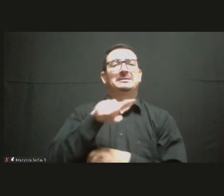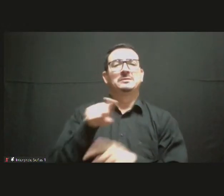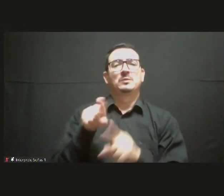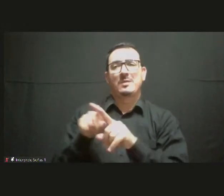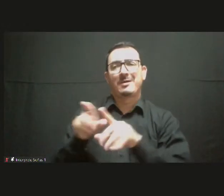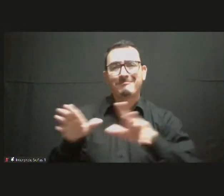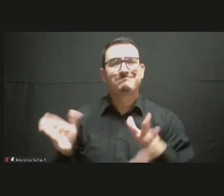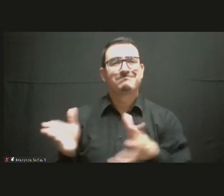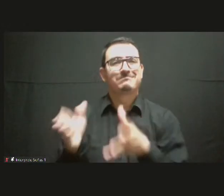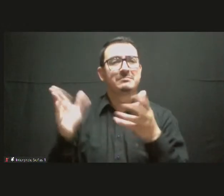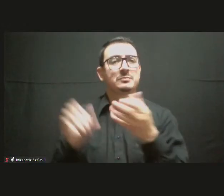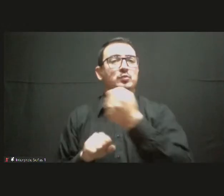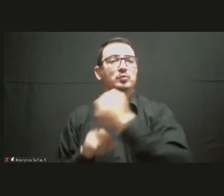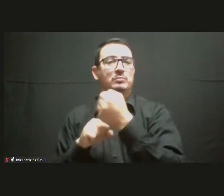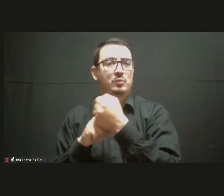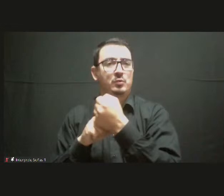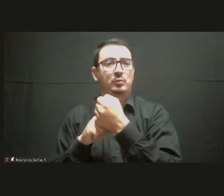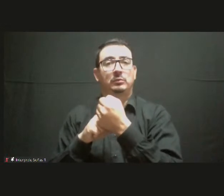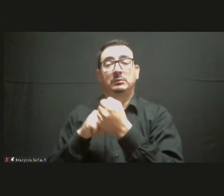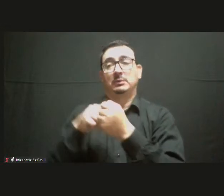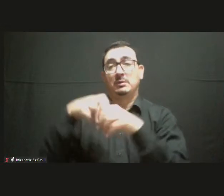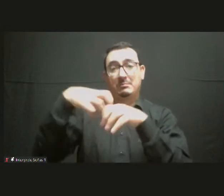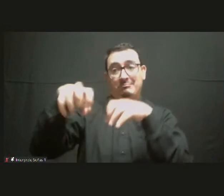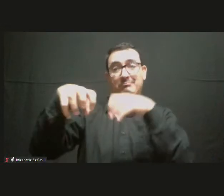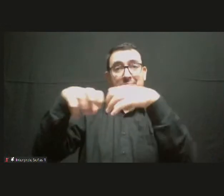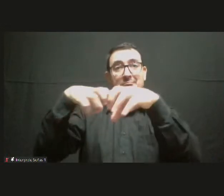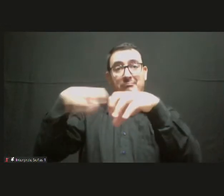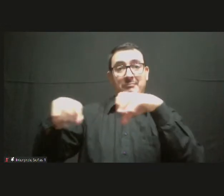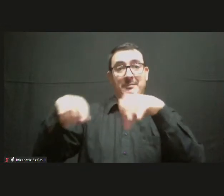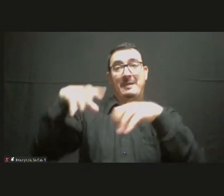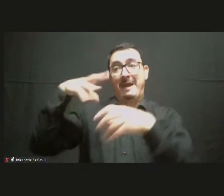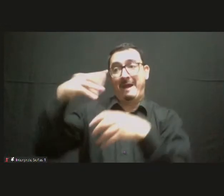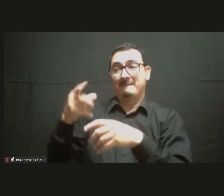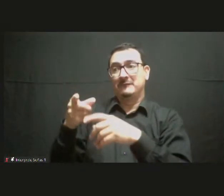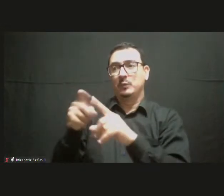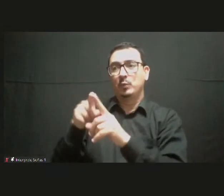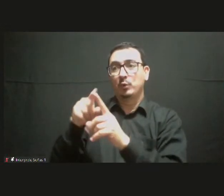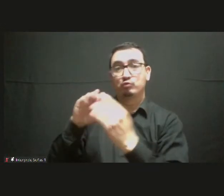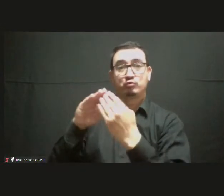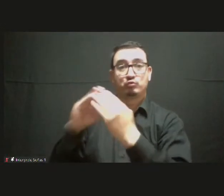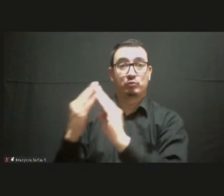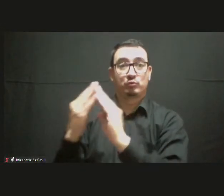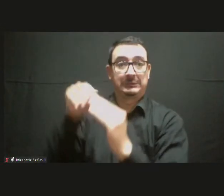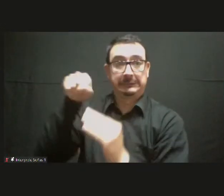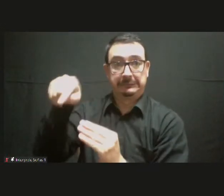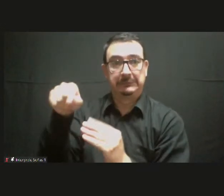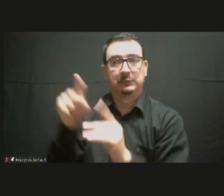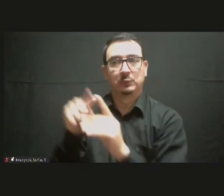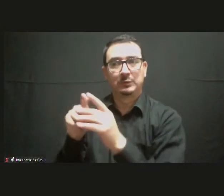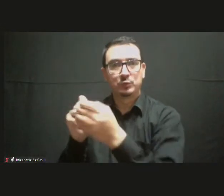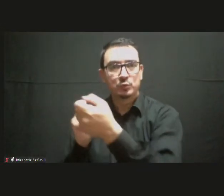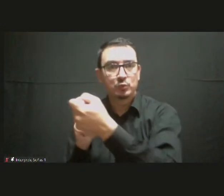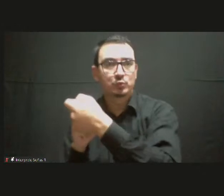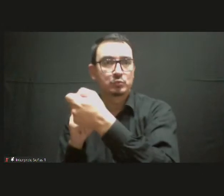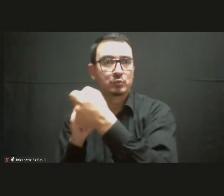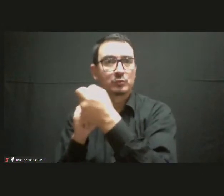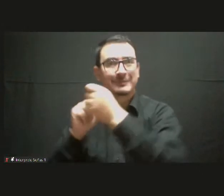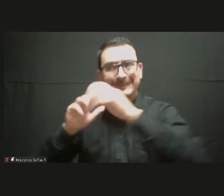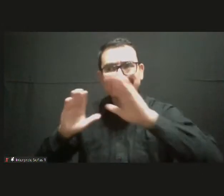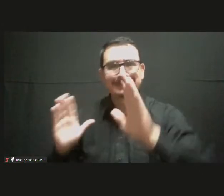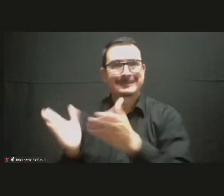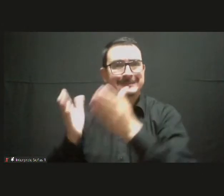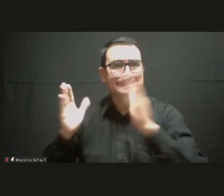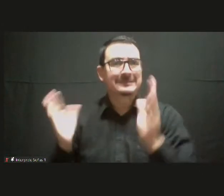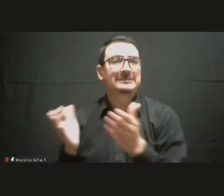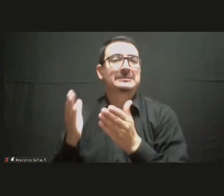communities. Sustainable local food and beverages can be used in the industry to reduce the carbon footprint and serve as niches,